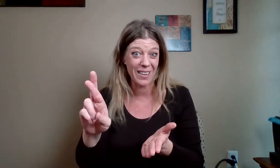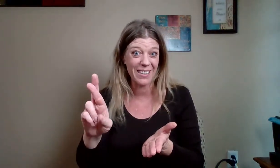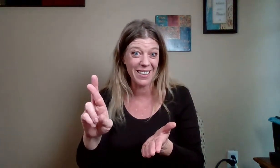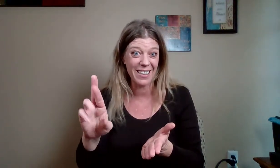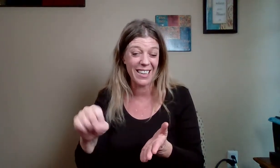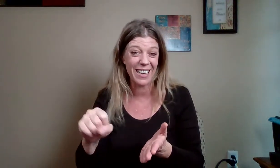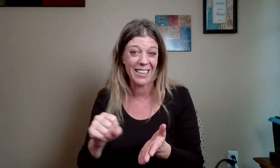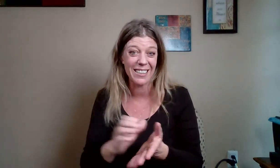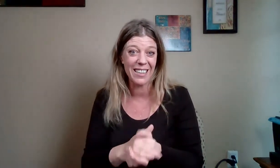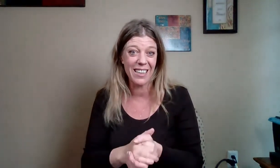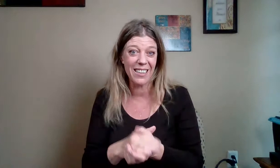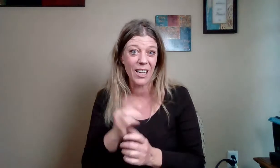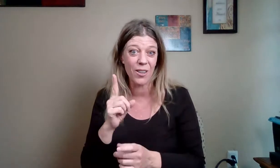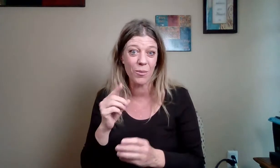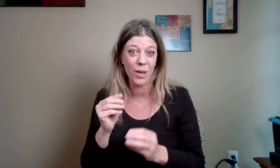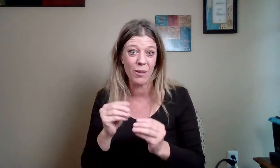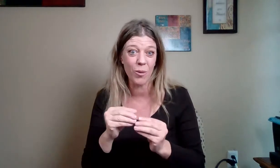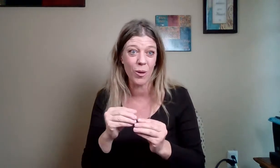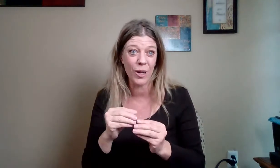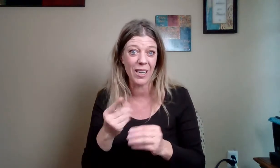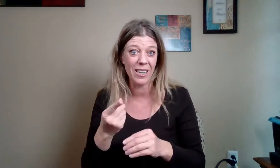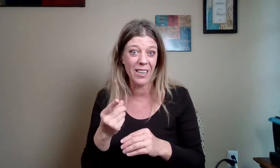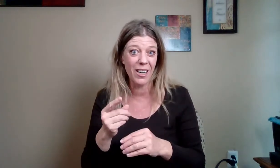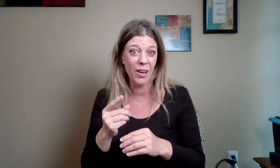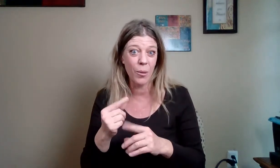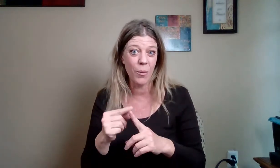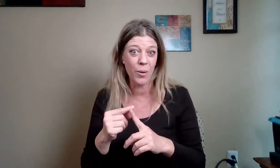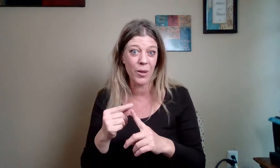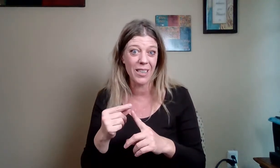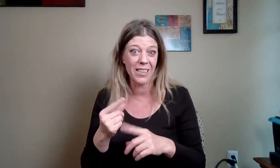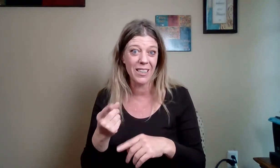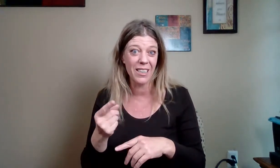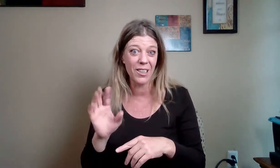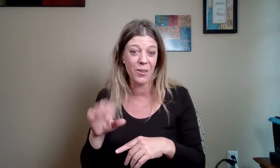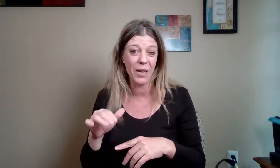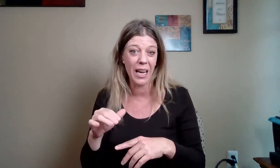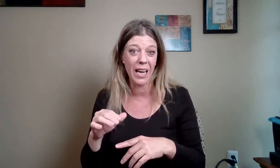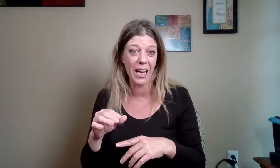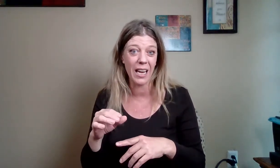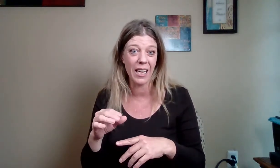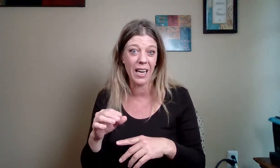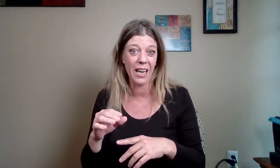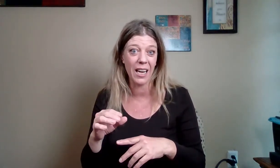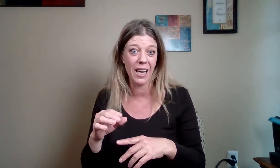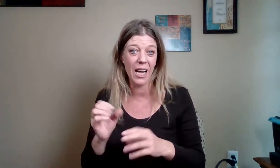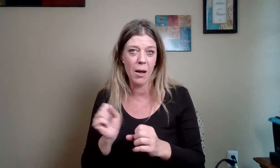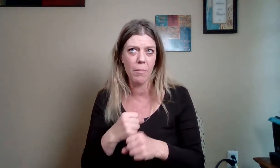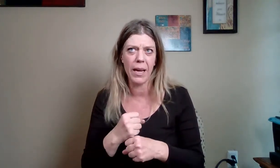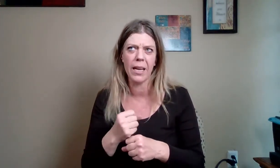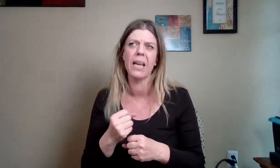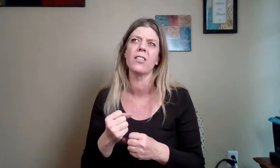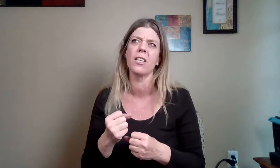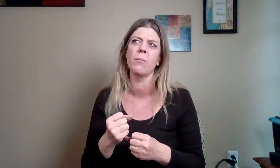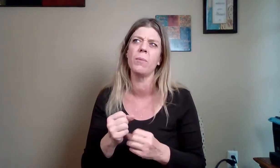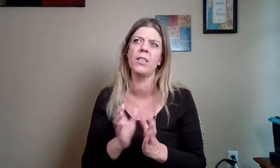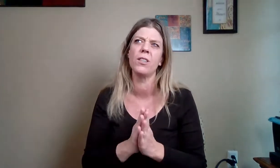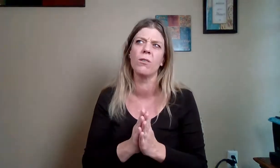Booker. Yes. There's one more word you can make. Actually, maybe